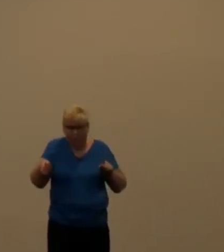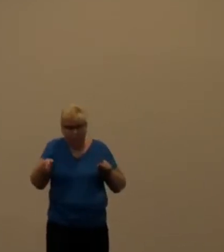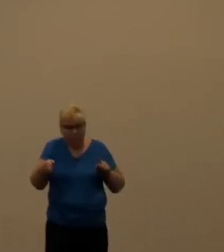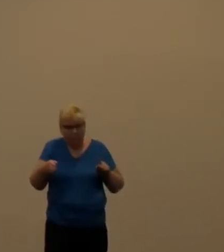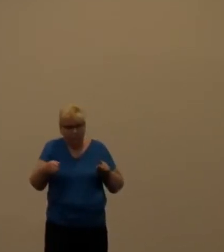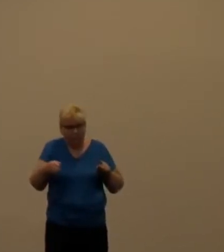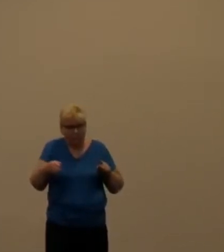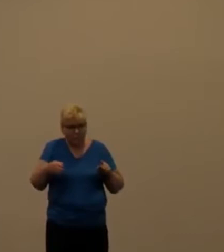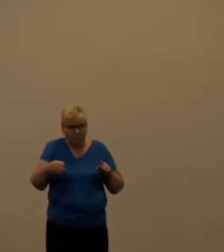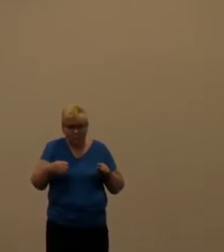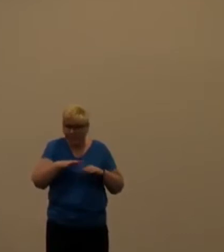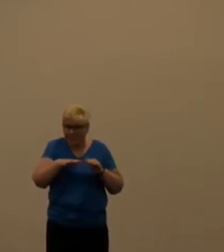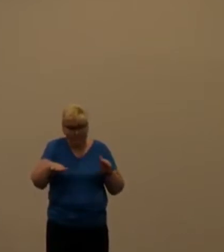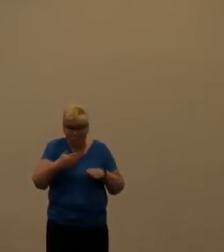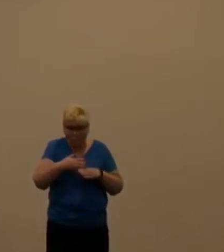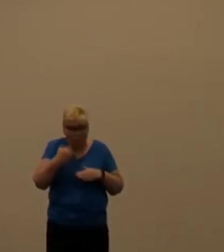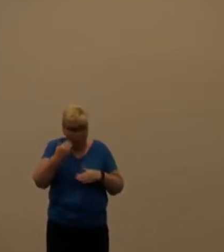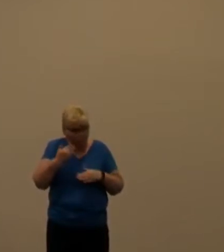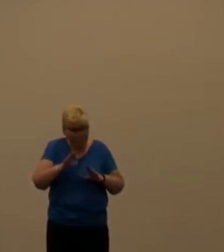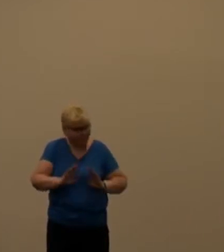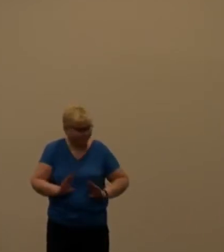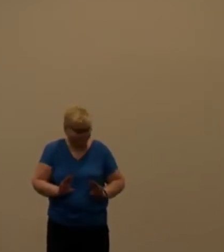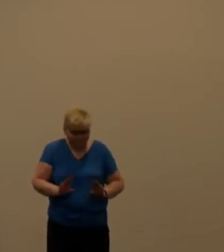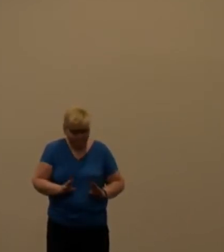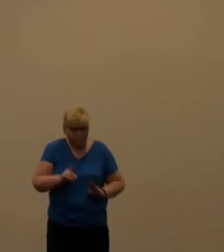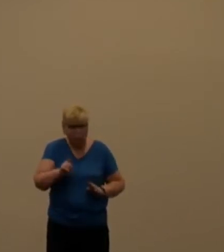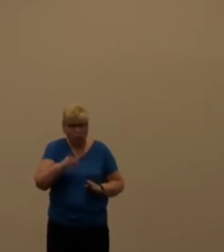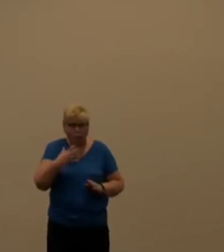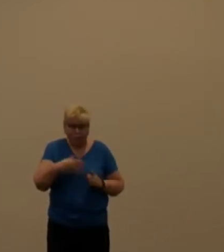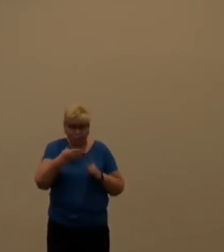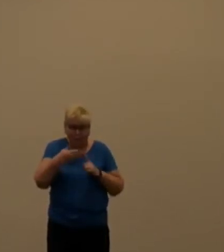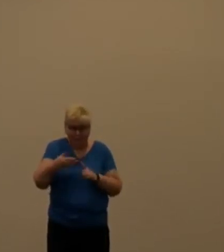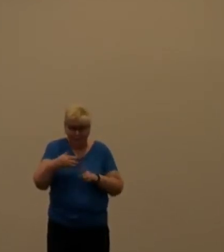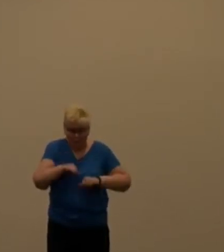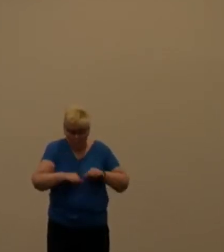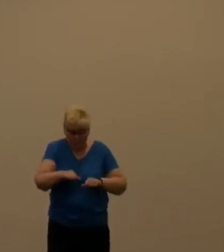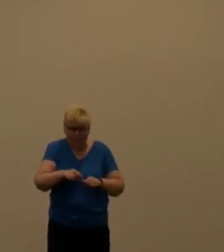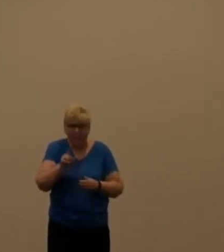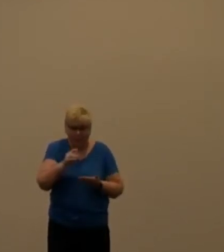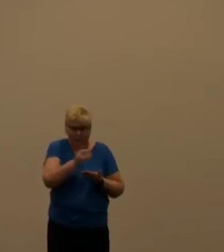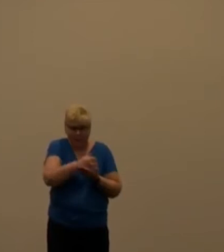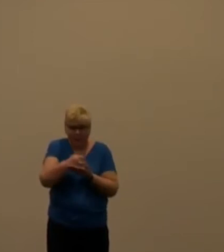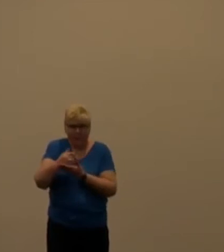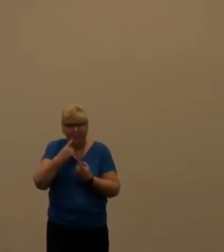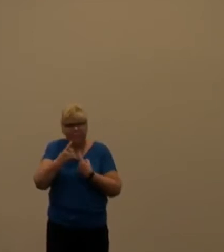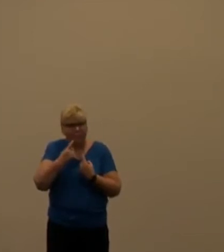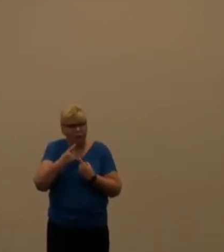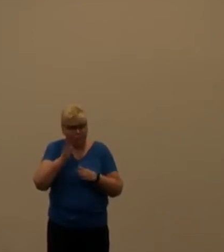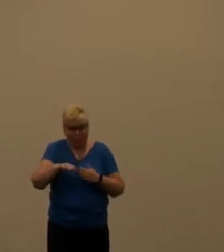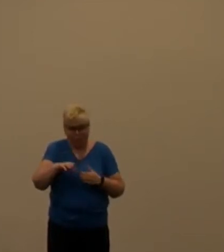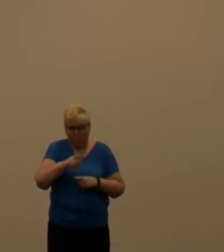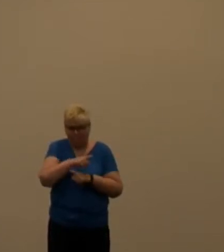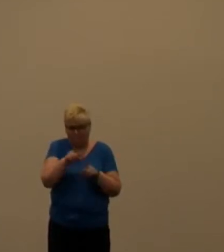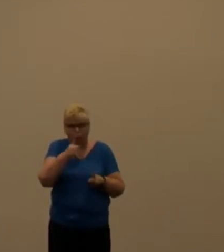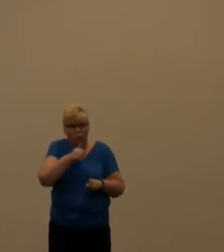work. Once you have identified your processes, you need to gather the information for all stakeholders. Once you